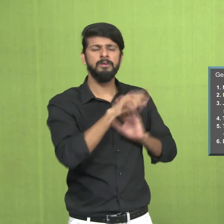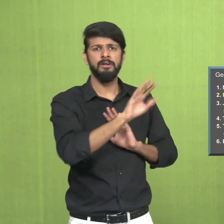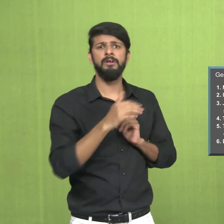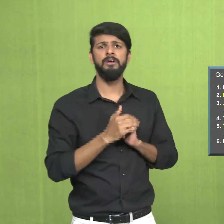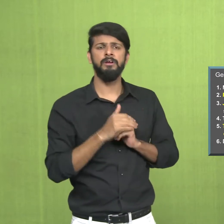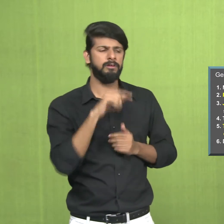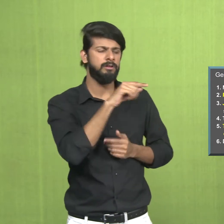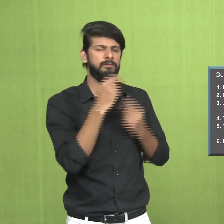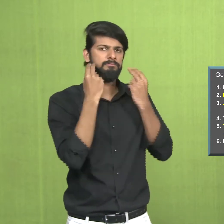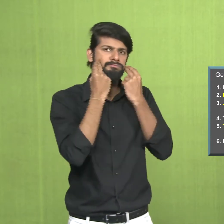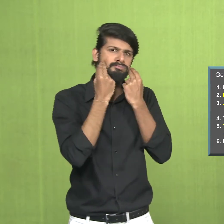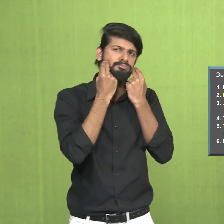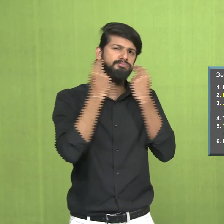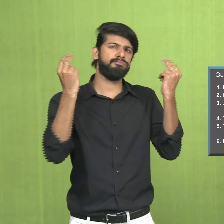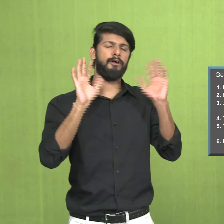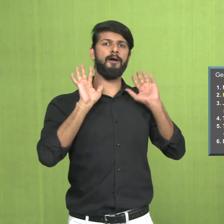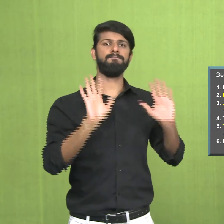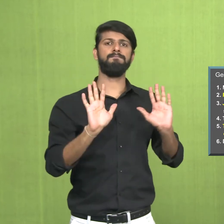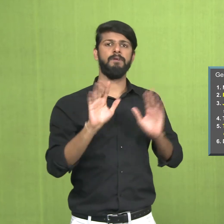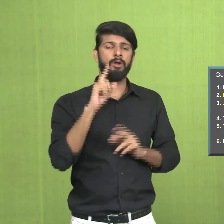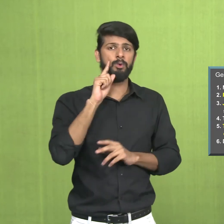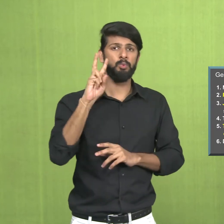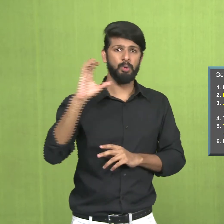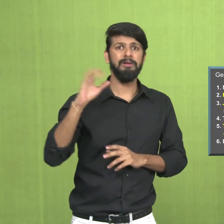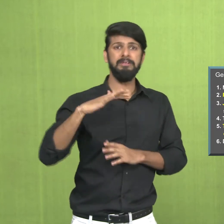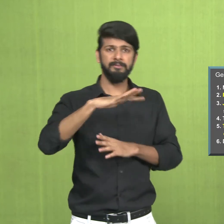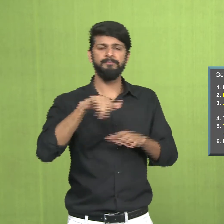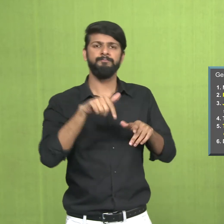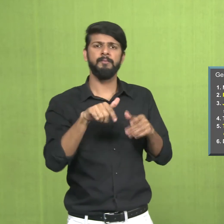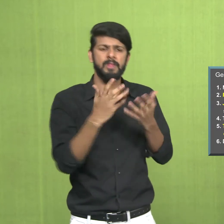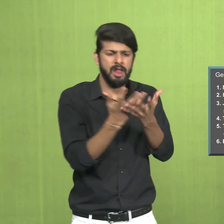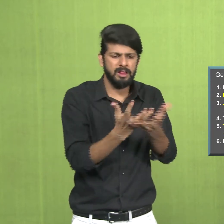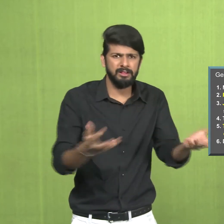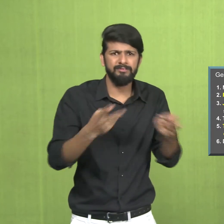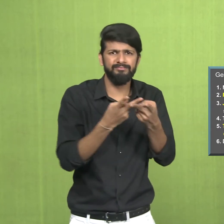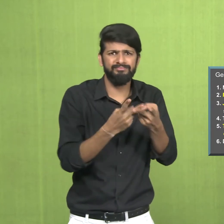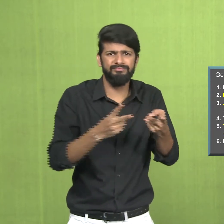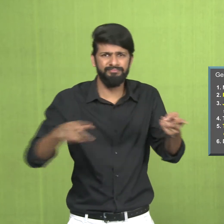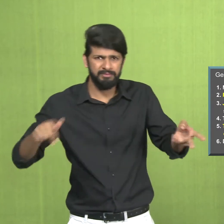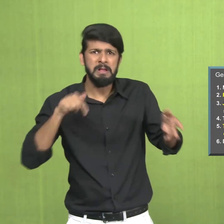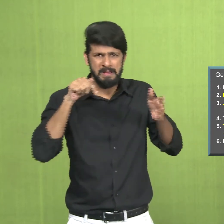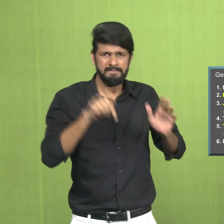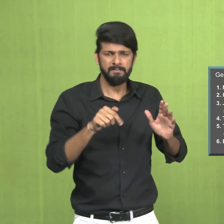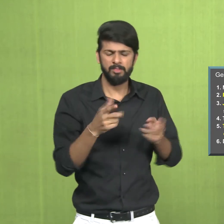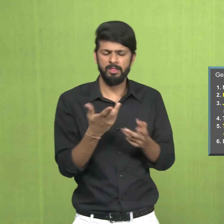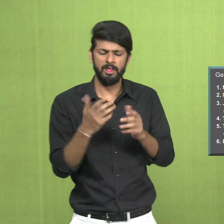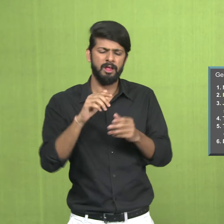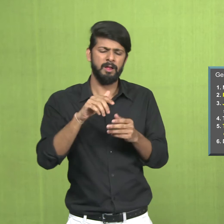is the most famous artifact of the Indus Valley civilization. There were a lot of artifacts which were found.